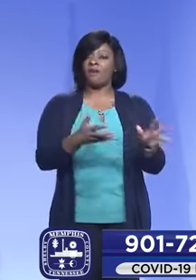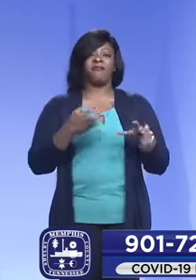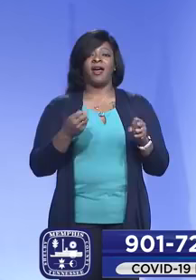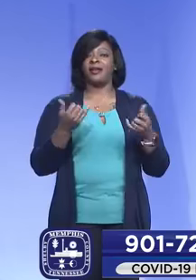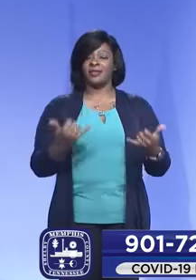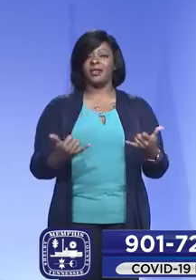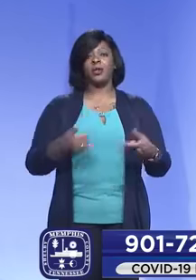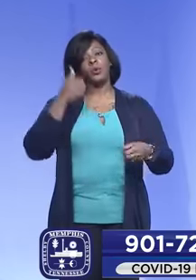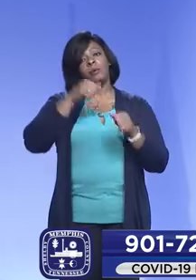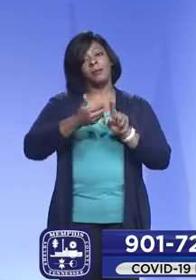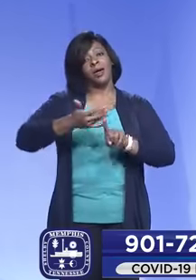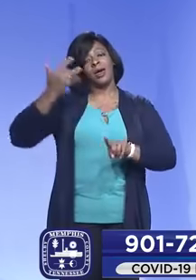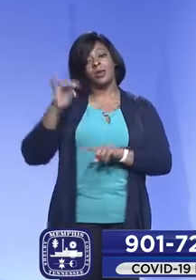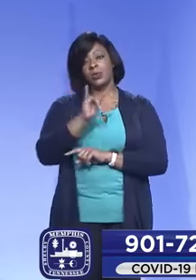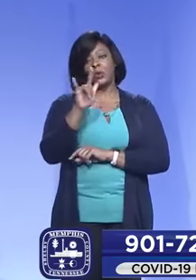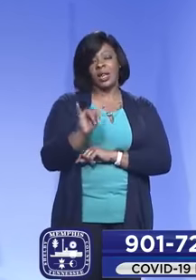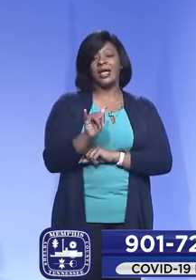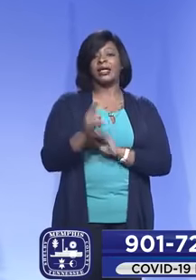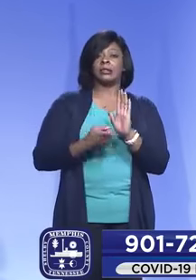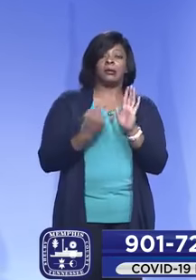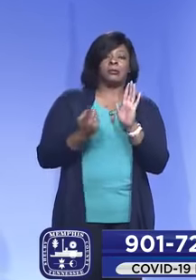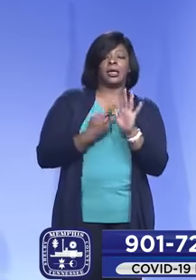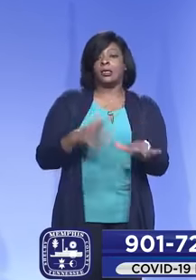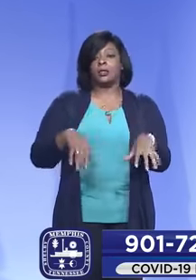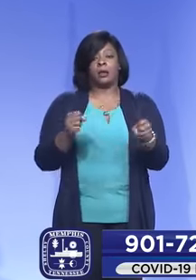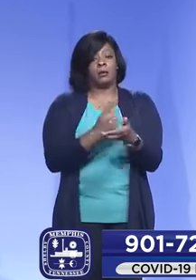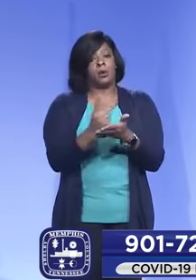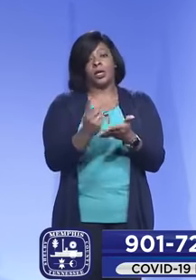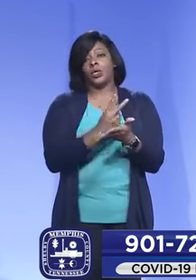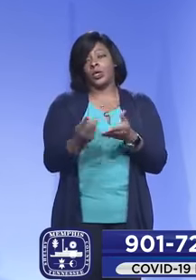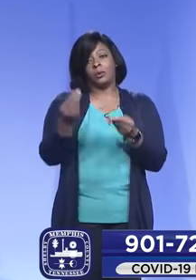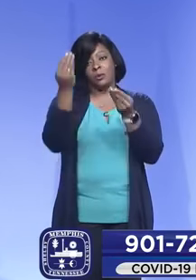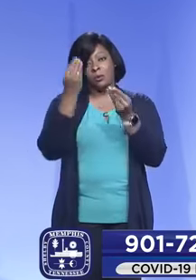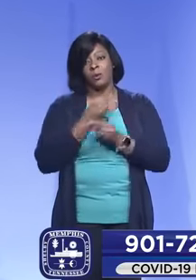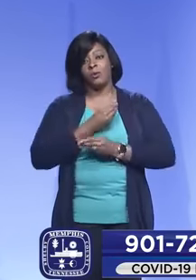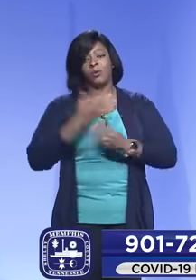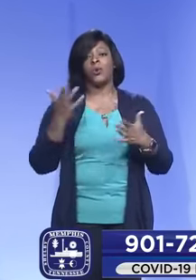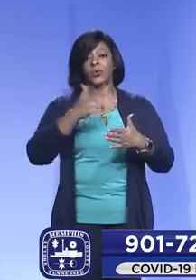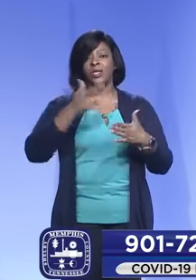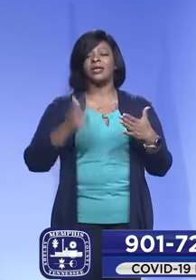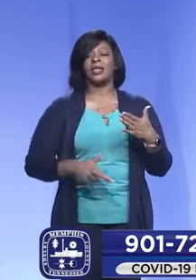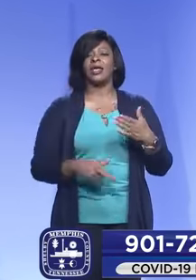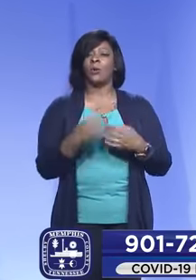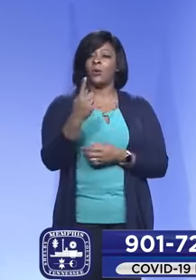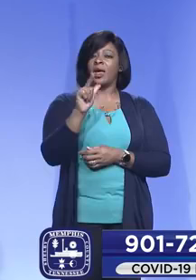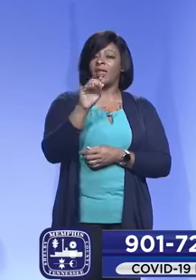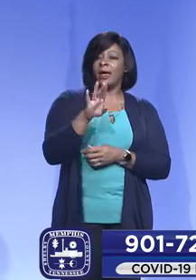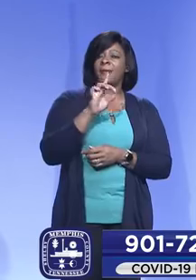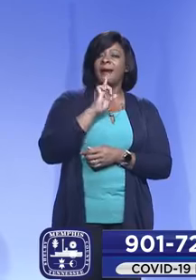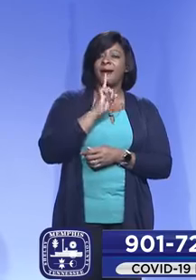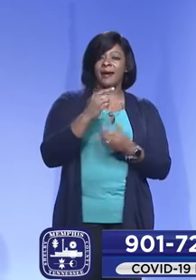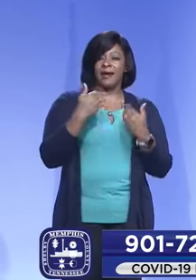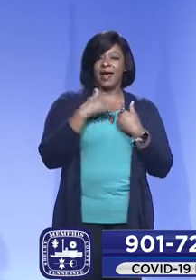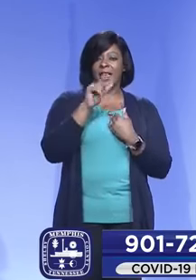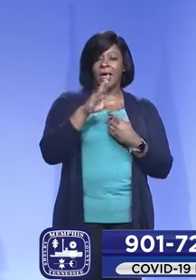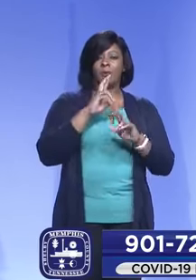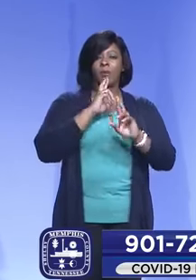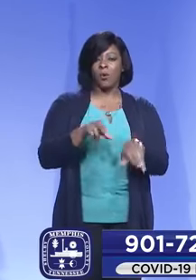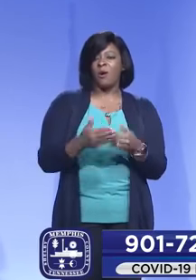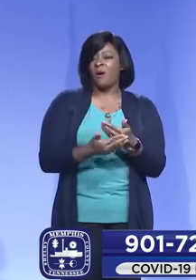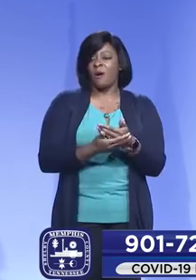If you remember back in July, they sometimes were taking weeks to come in. There was one lab that actually had labs reported